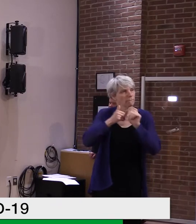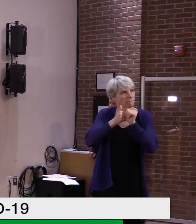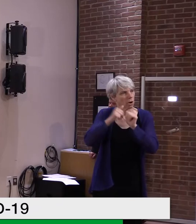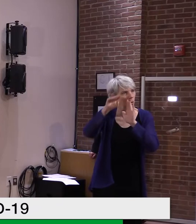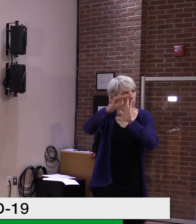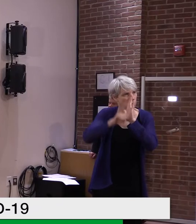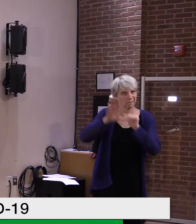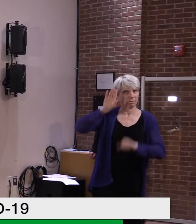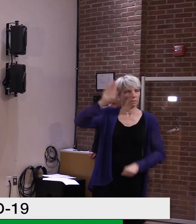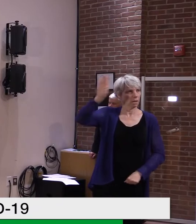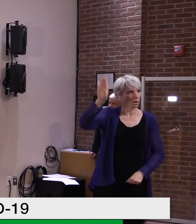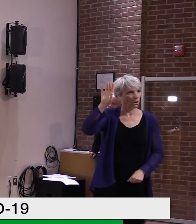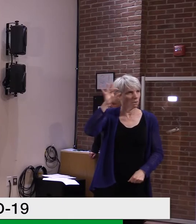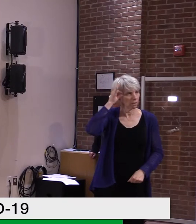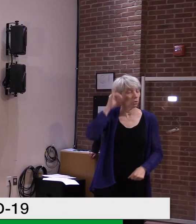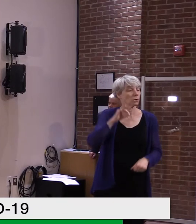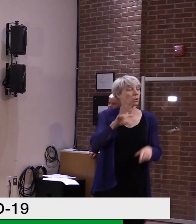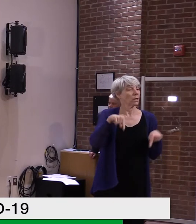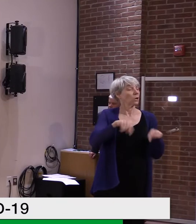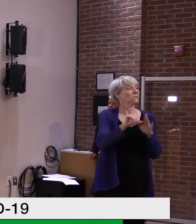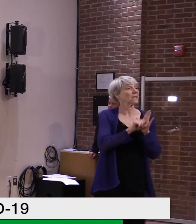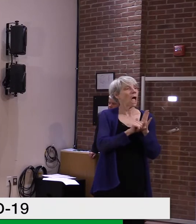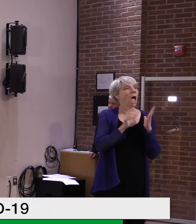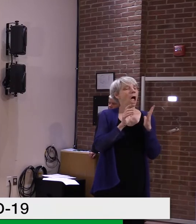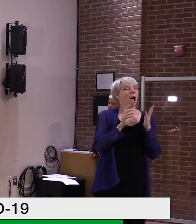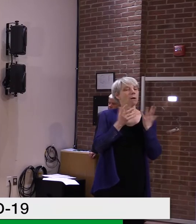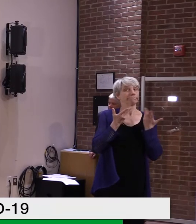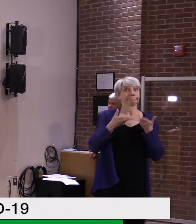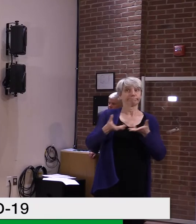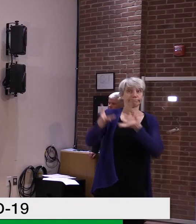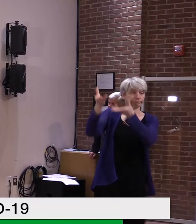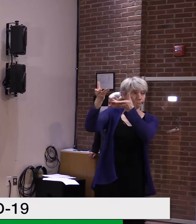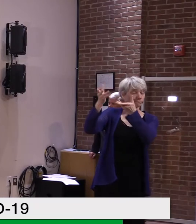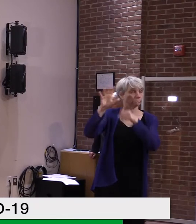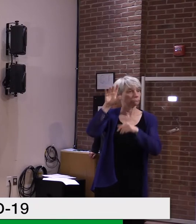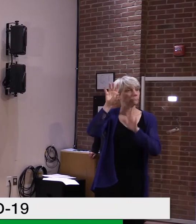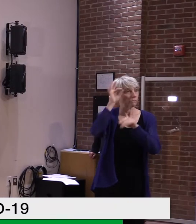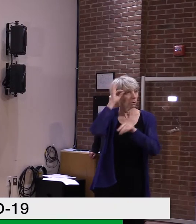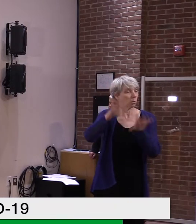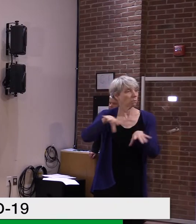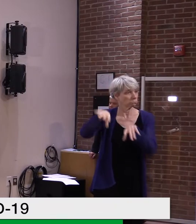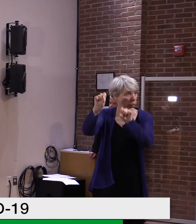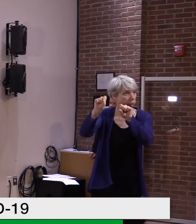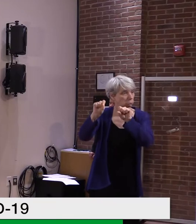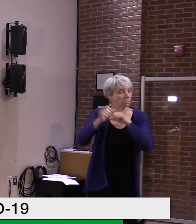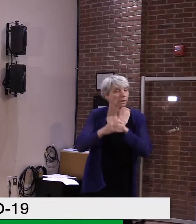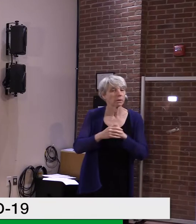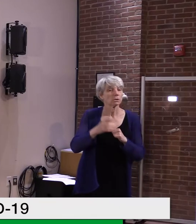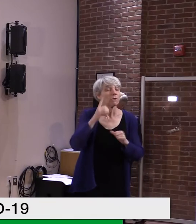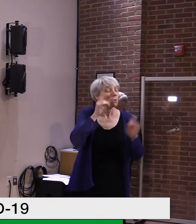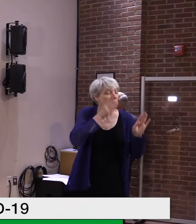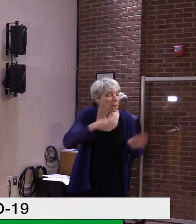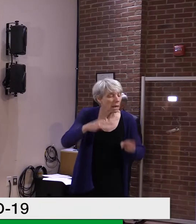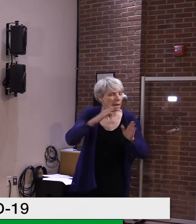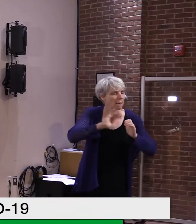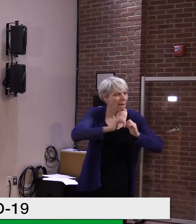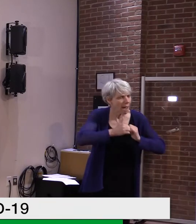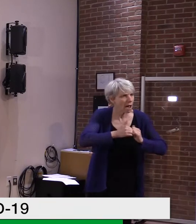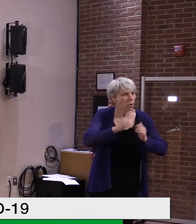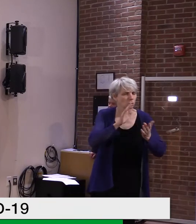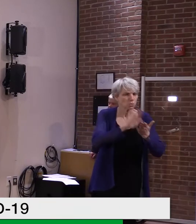funds. So a lot of what's been going on, certainly managing the end of the pandemic, but in terms of planning, is helping